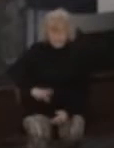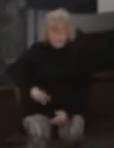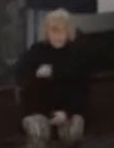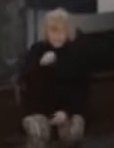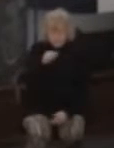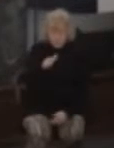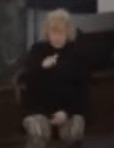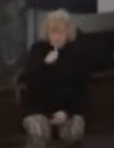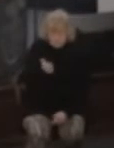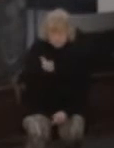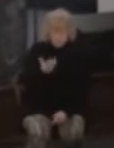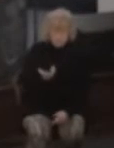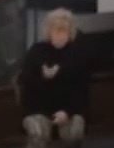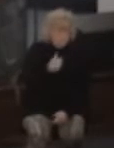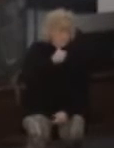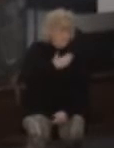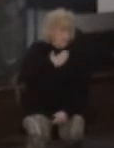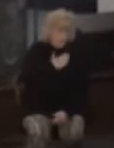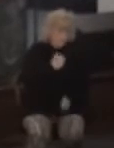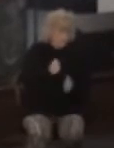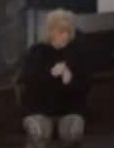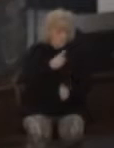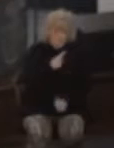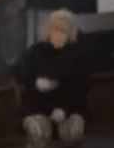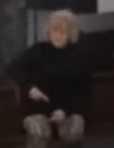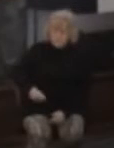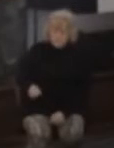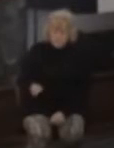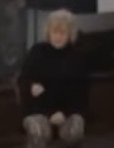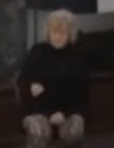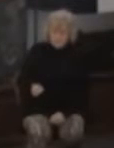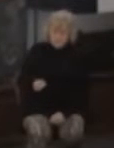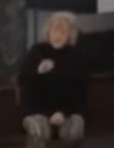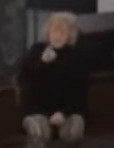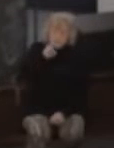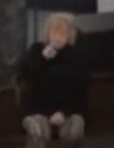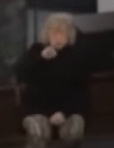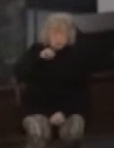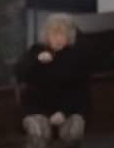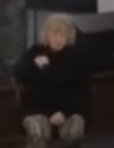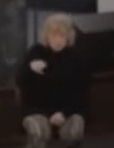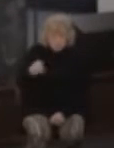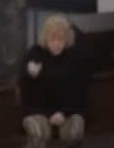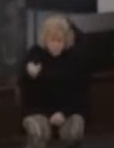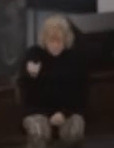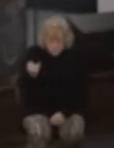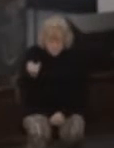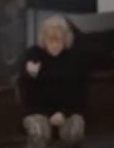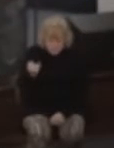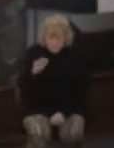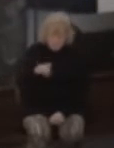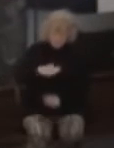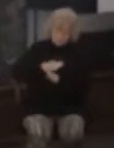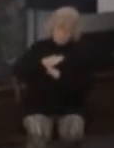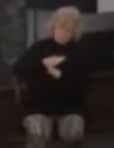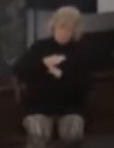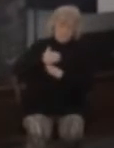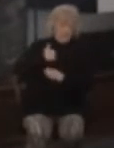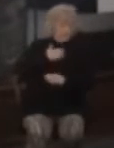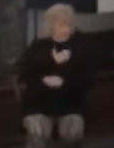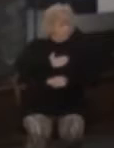not pleased at all. Saul is jealous. And jealousy prevents you from taking